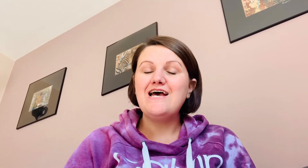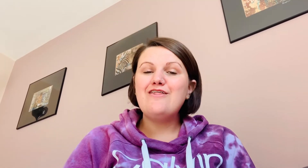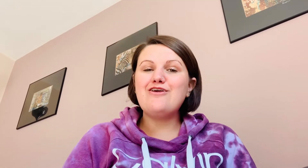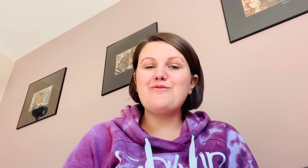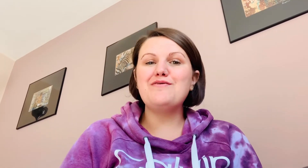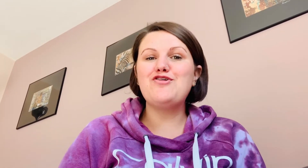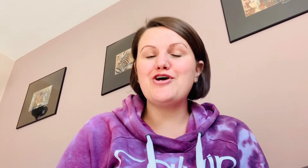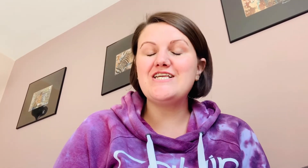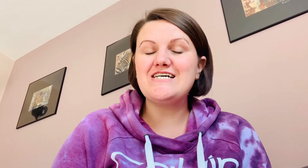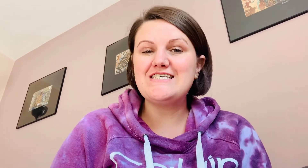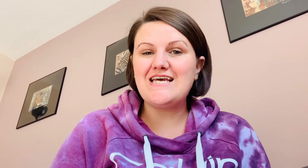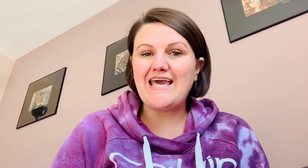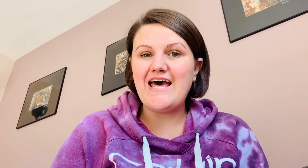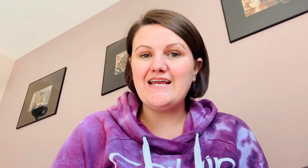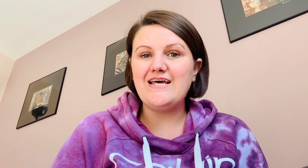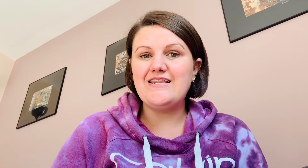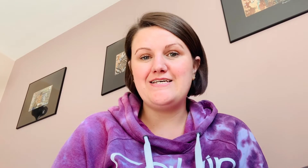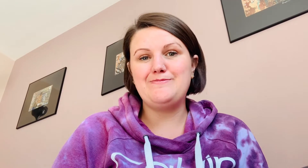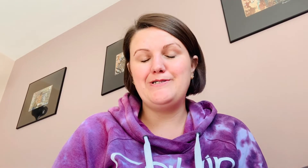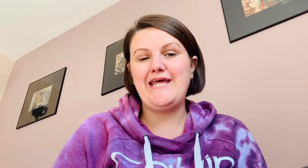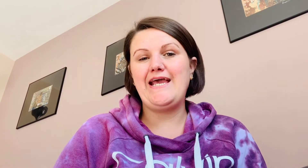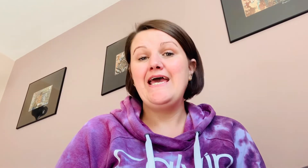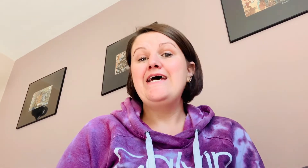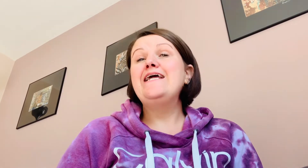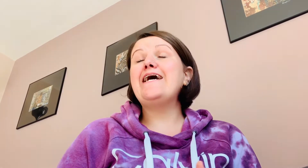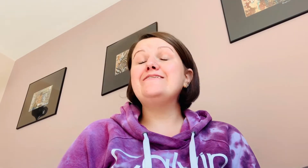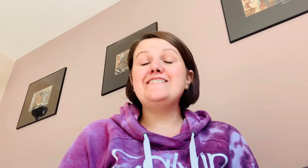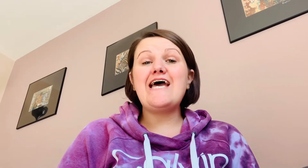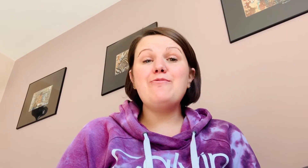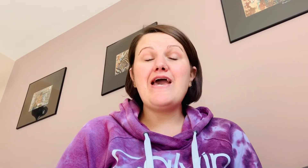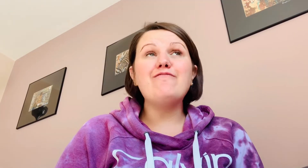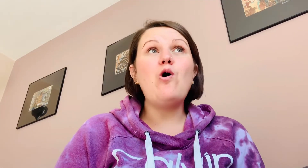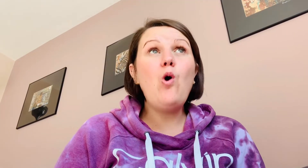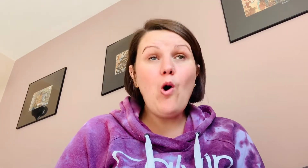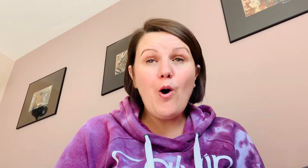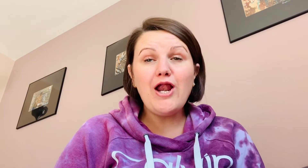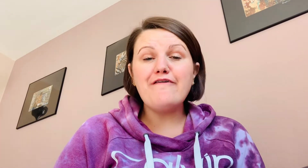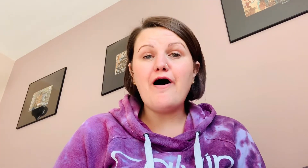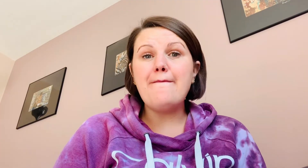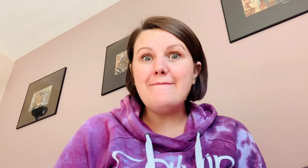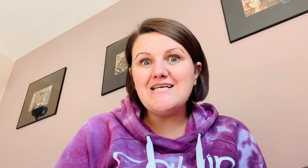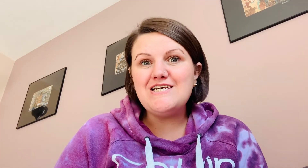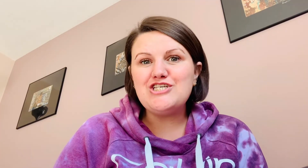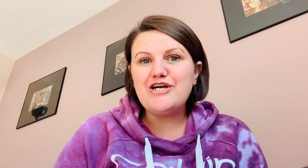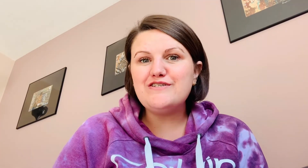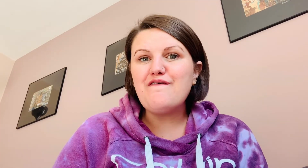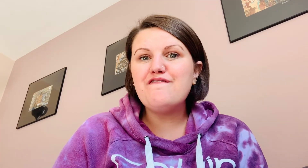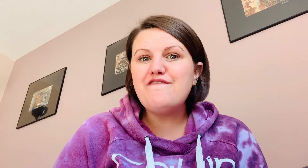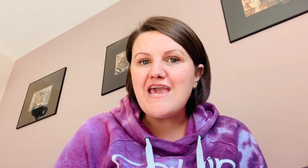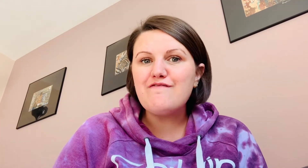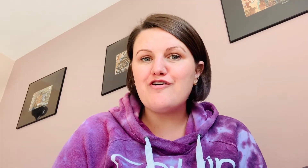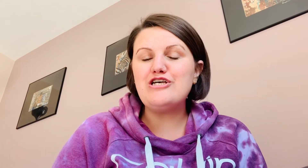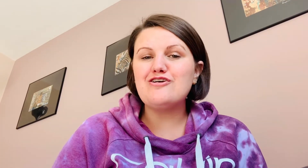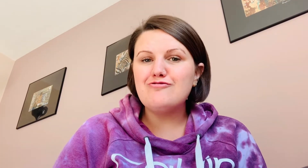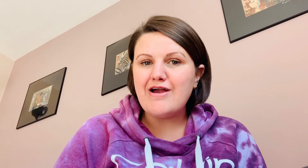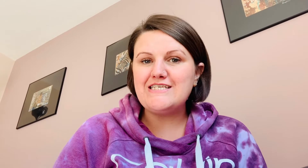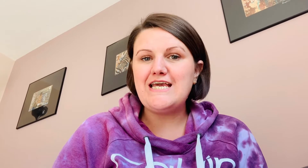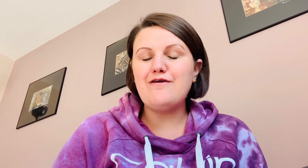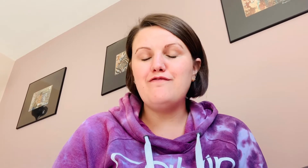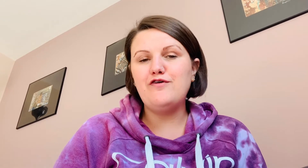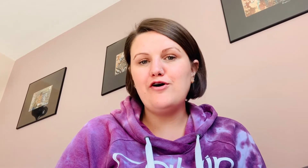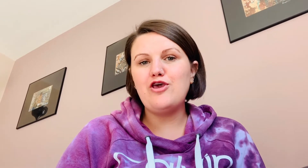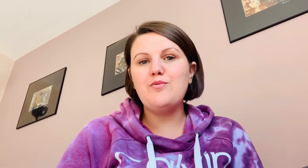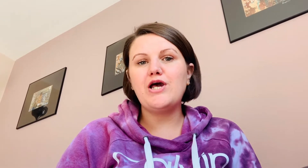glad that you have joined us again this morning. Now today we have all of our Messy Church favourites